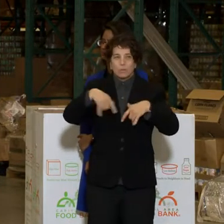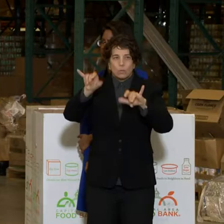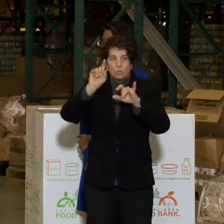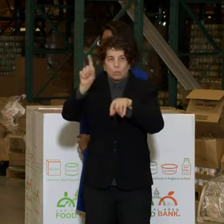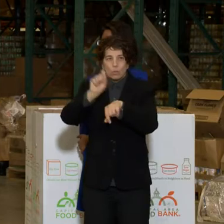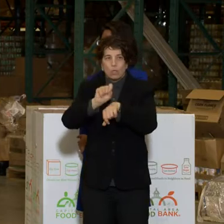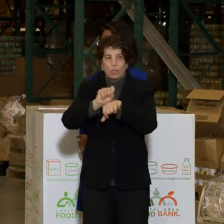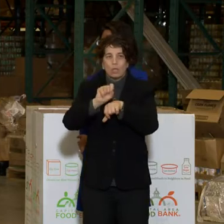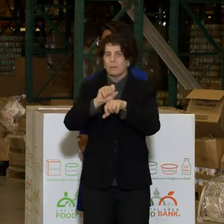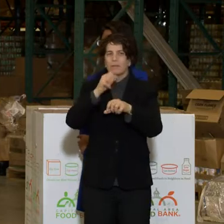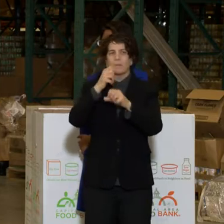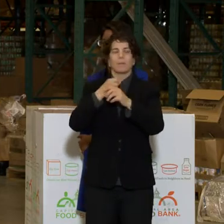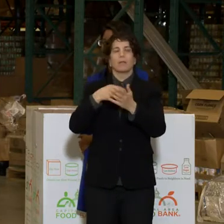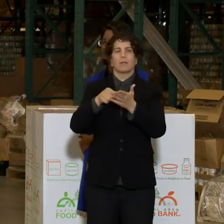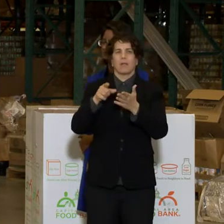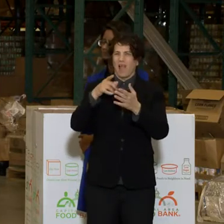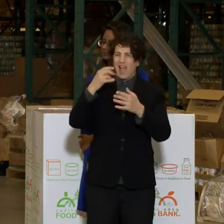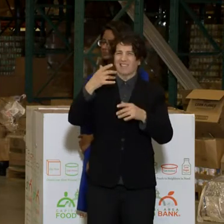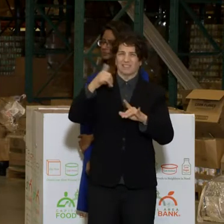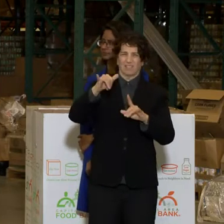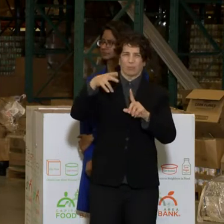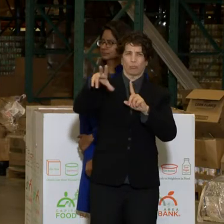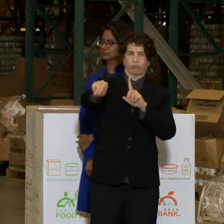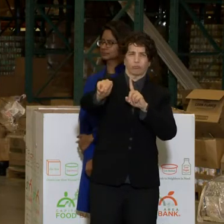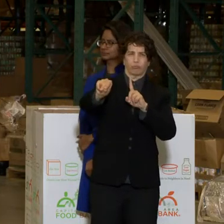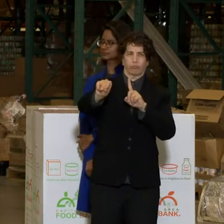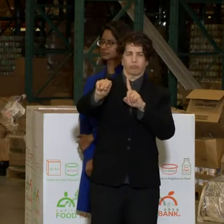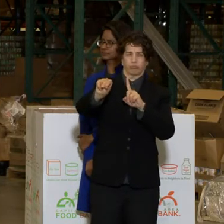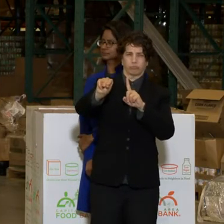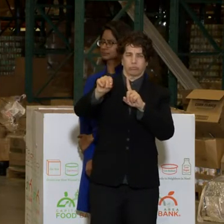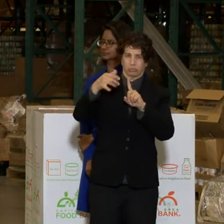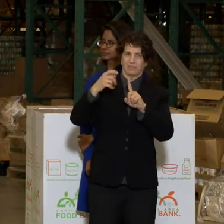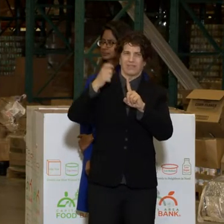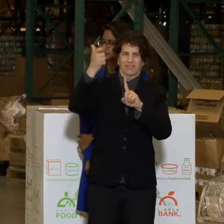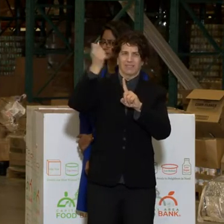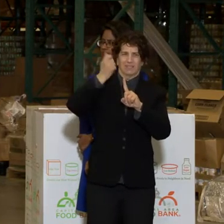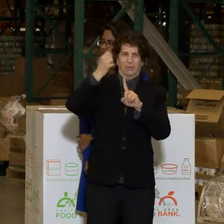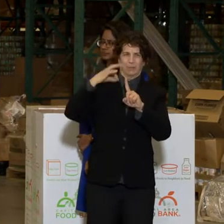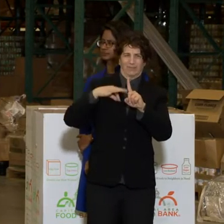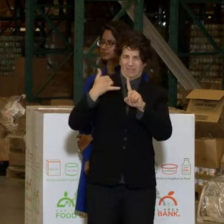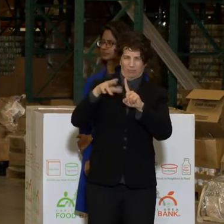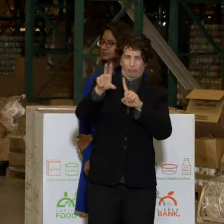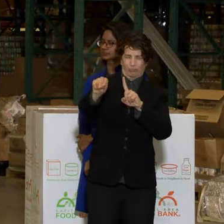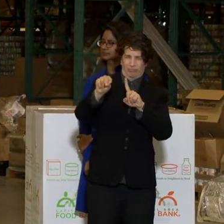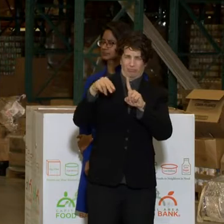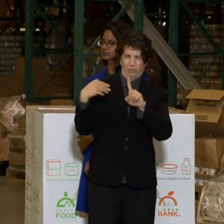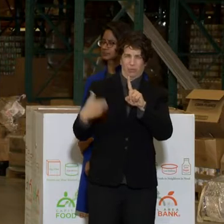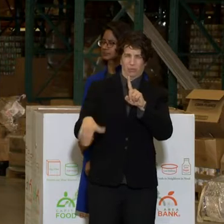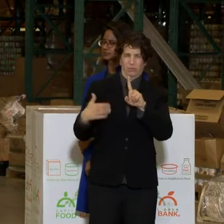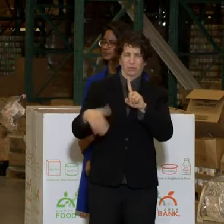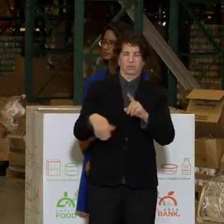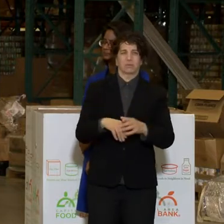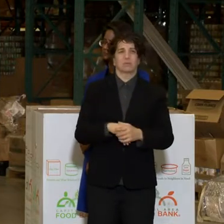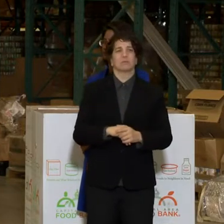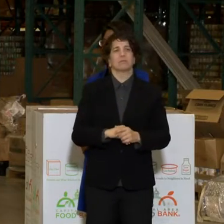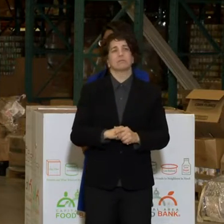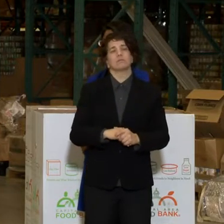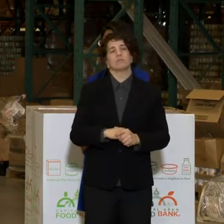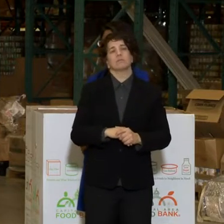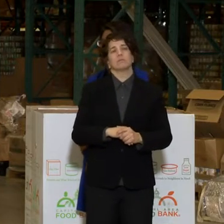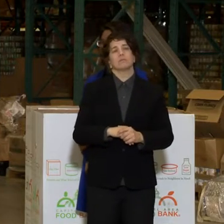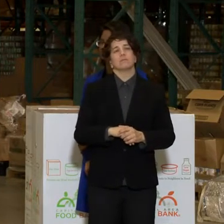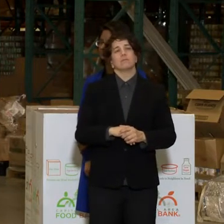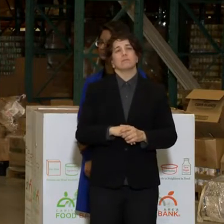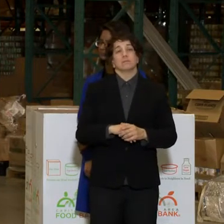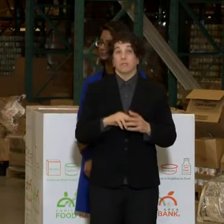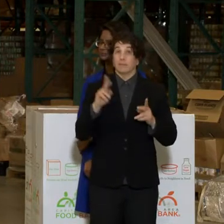have been denied. So this will allow us to provide the much needed benefits and resources to the people that are working day in